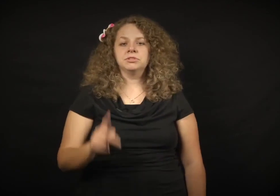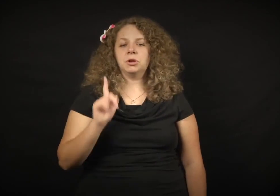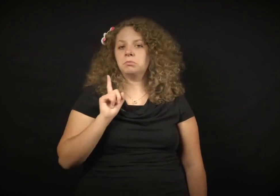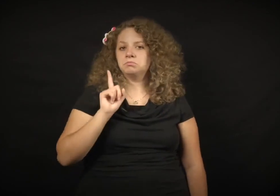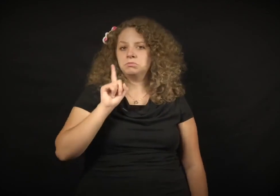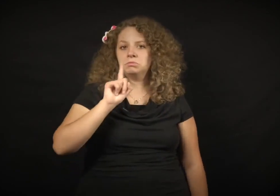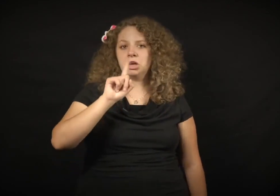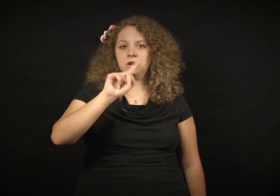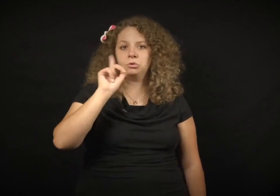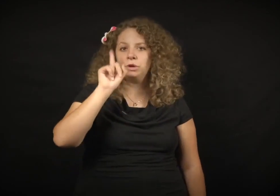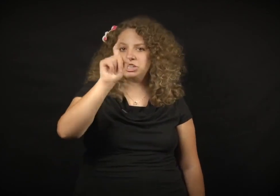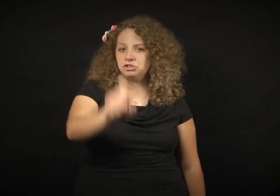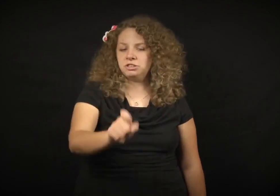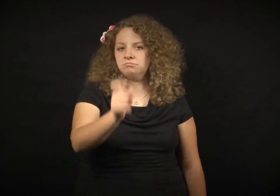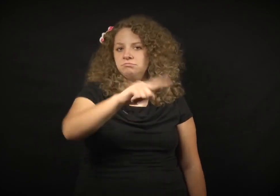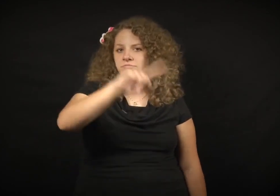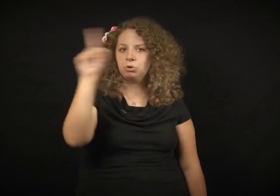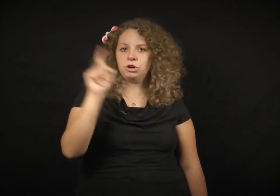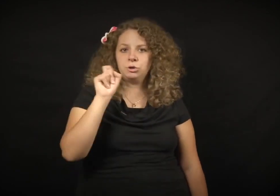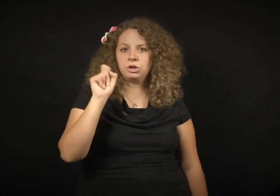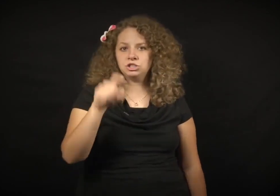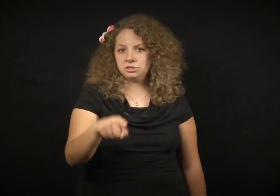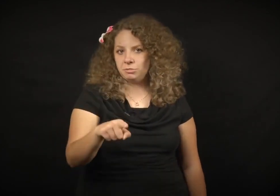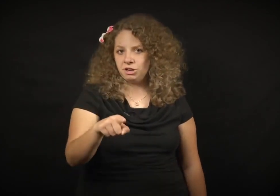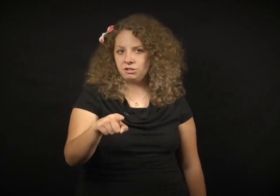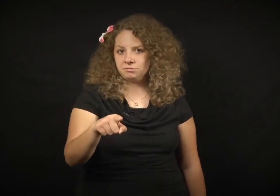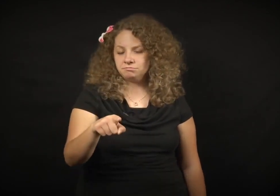So a question or question mark.